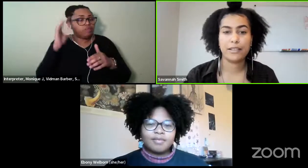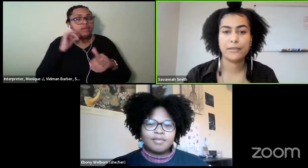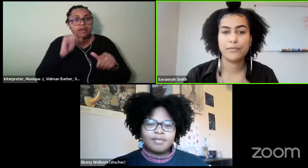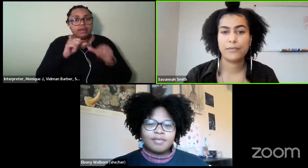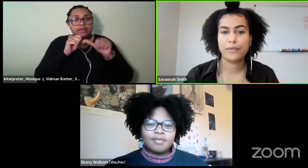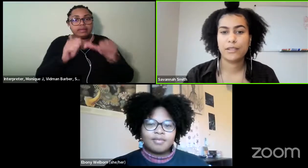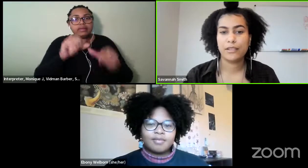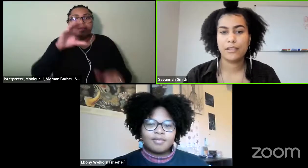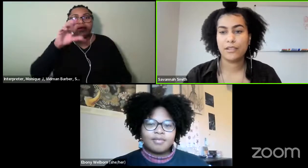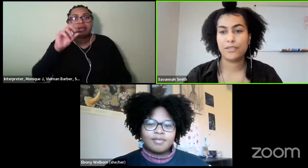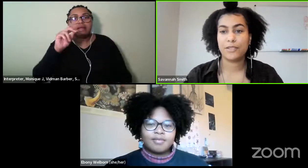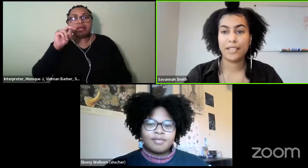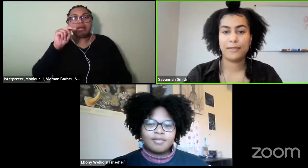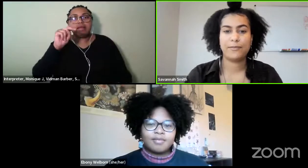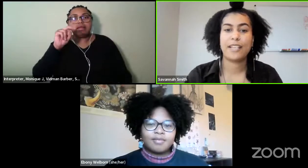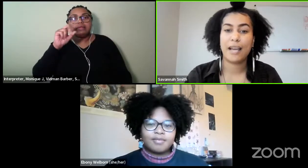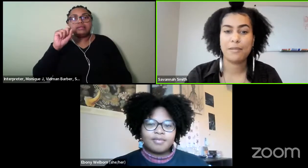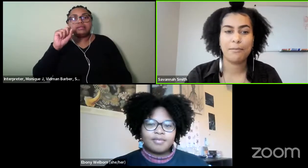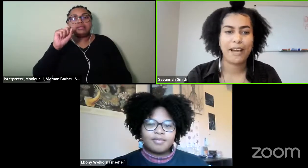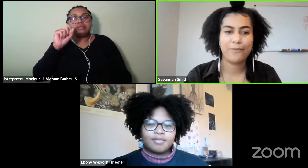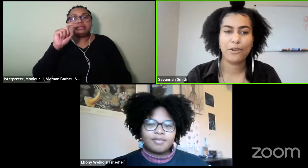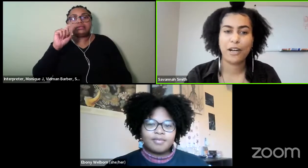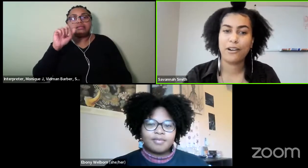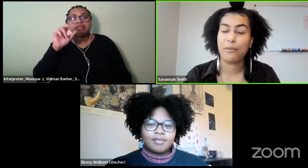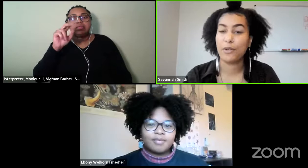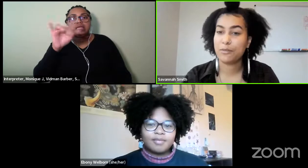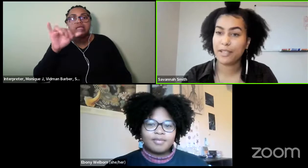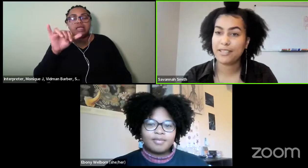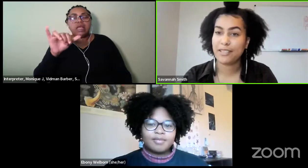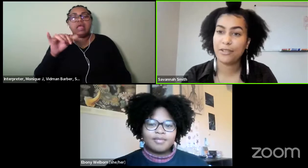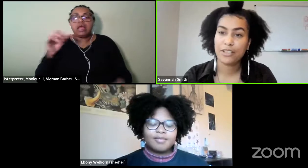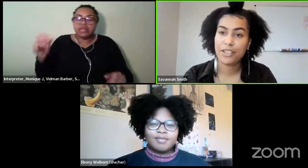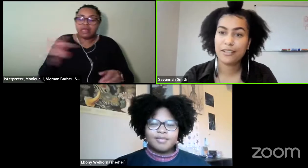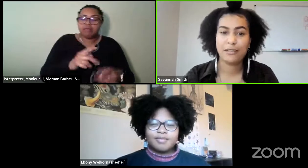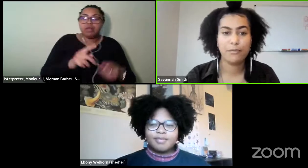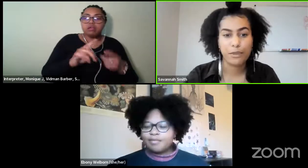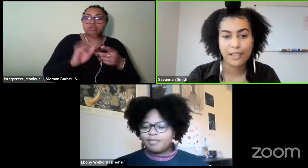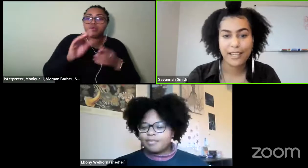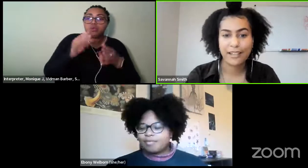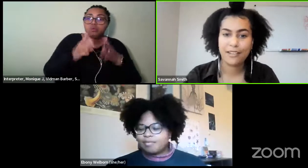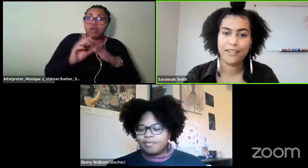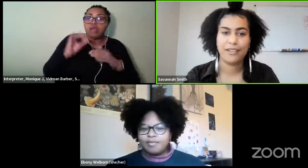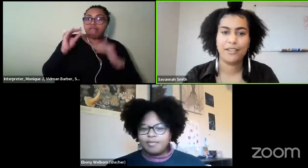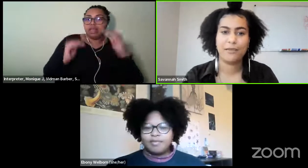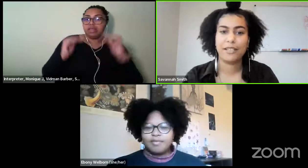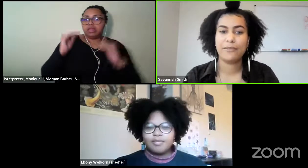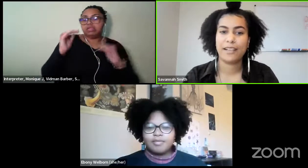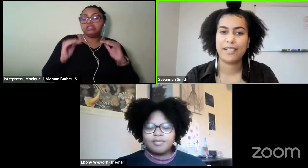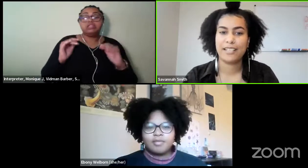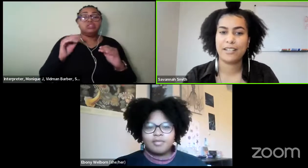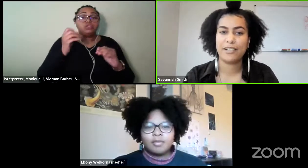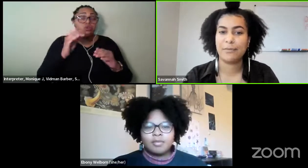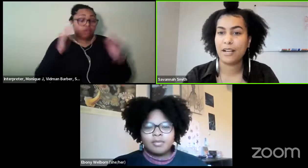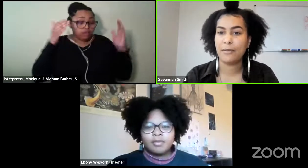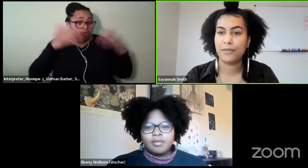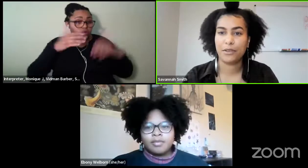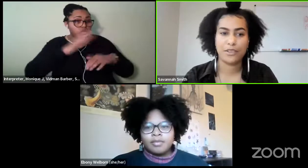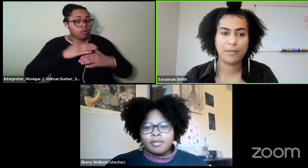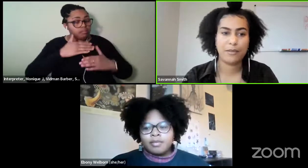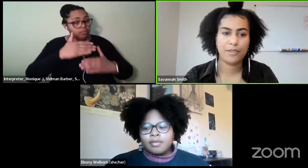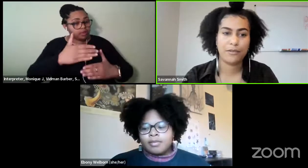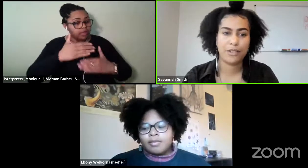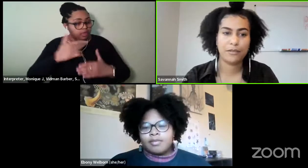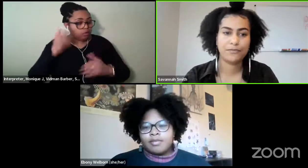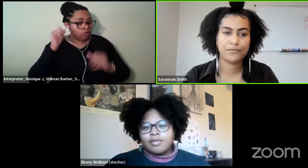into balance. So taking time to be mindful about our most basic function, breathing, we can find it easier to become